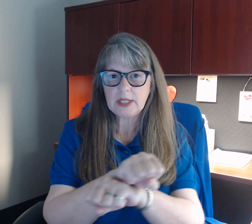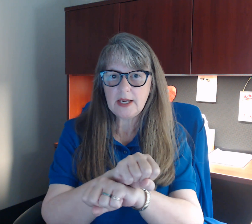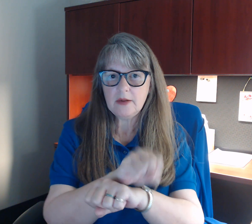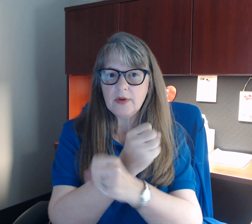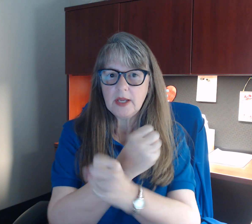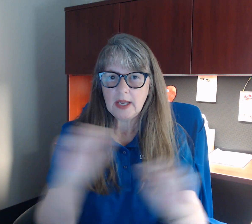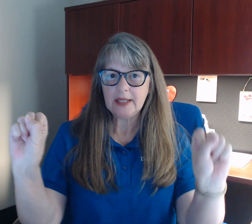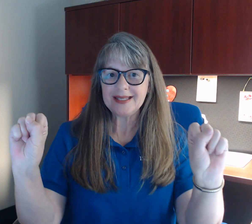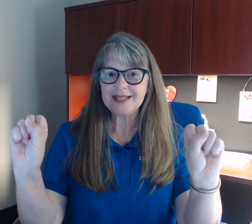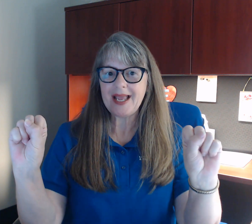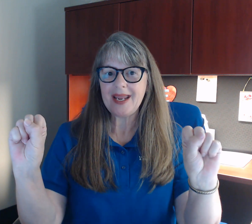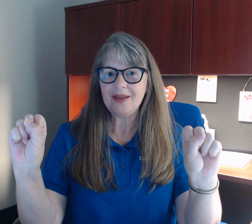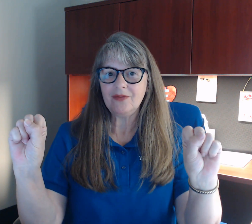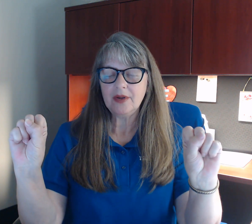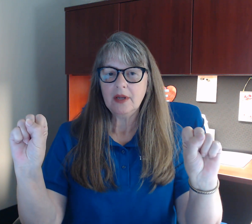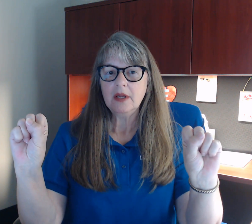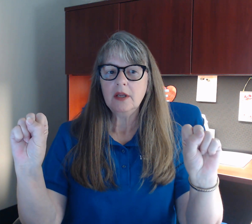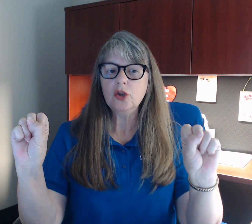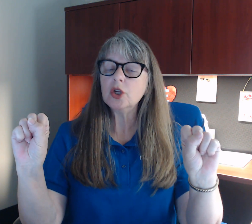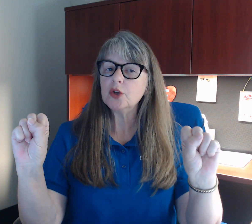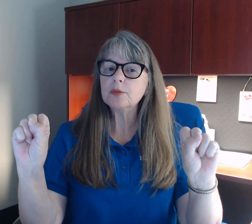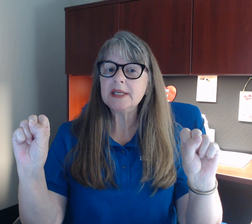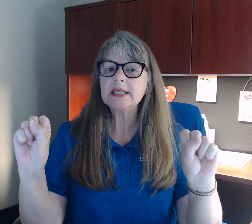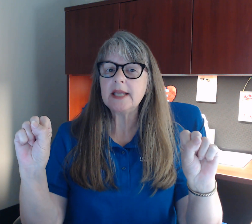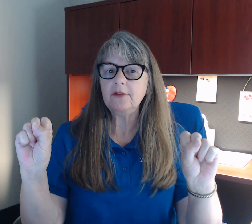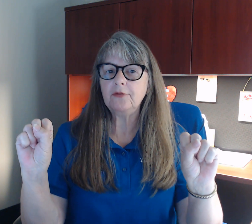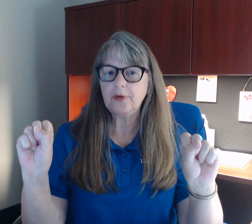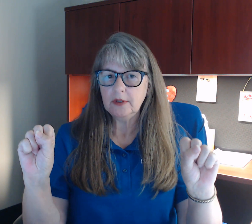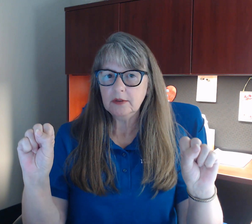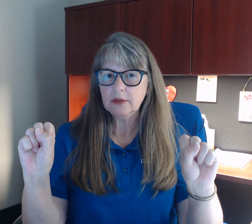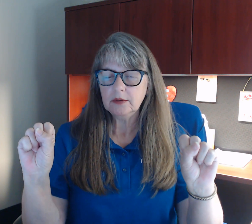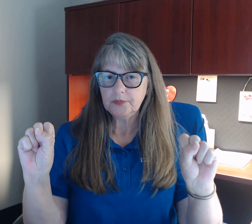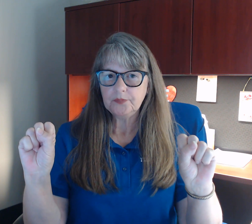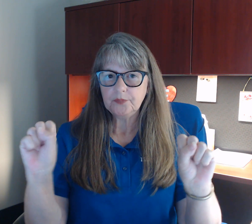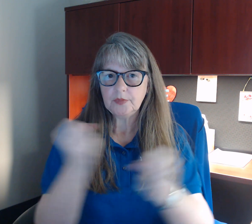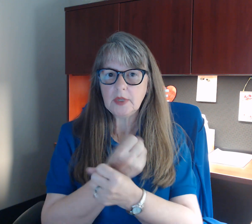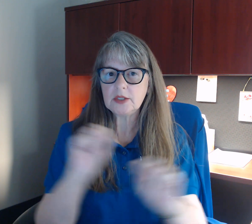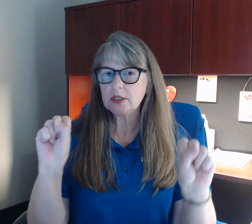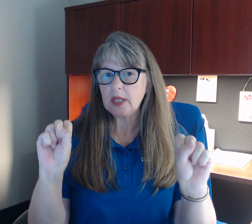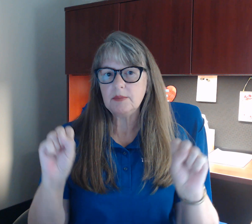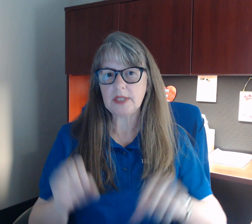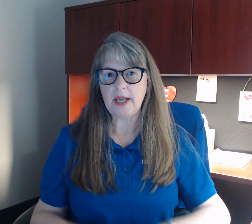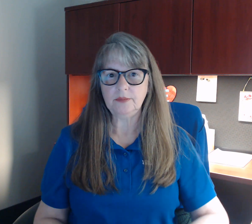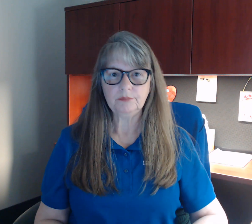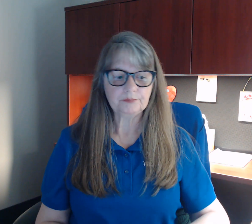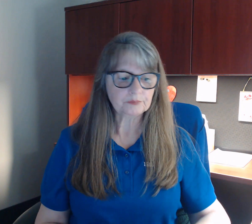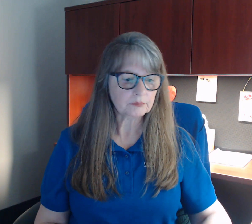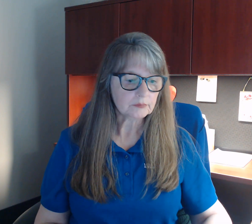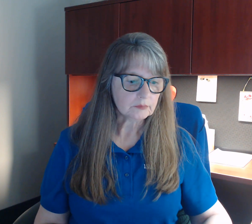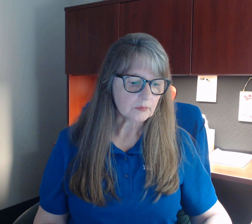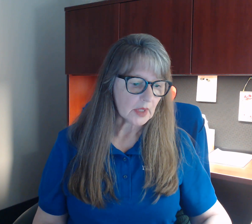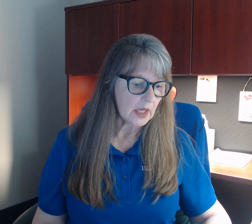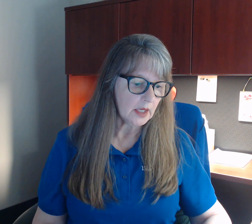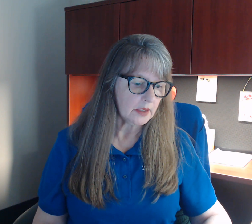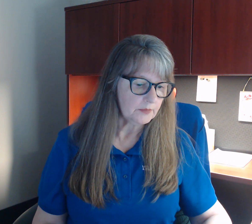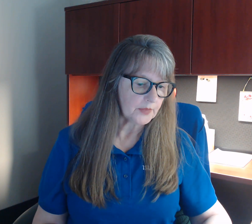Slave and save. You can also be safe. It's the same sign. They use